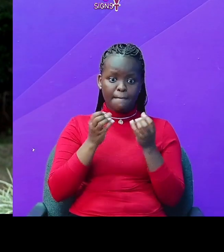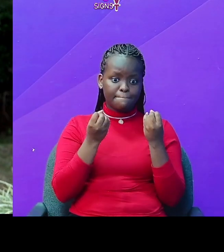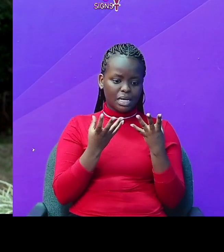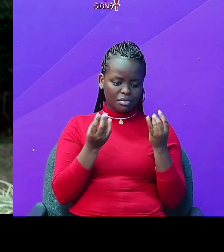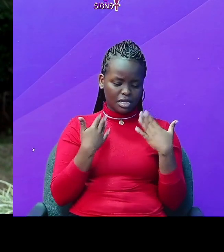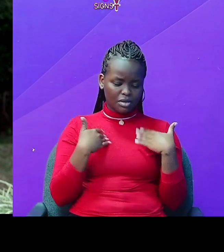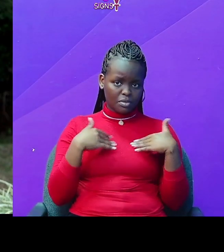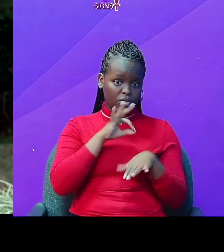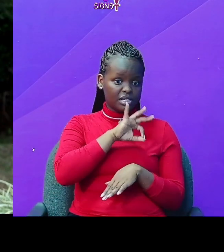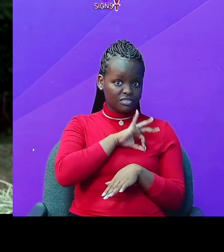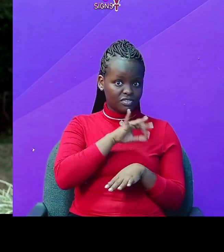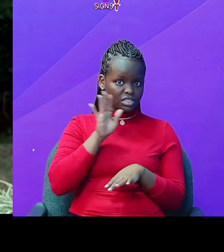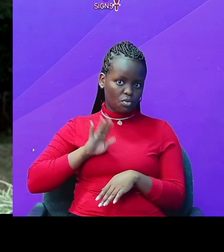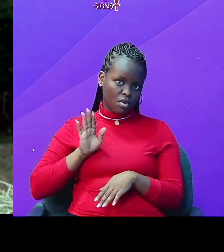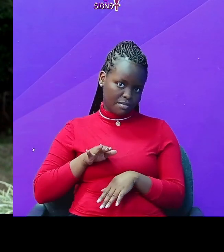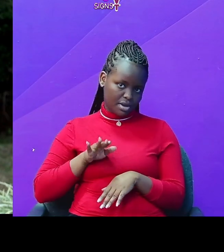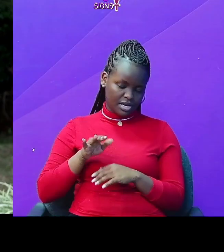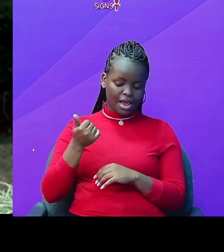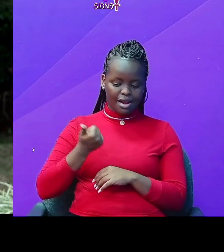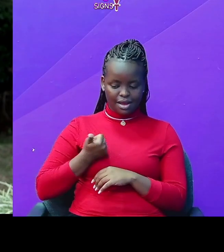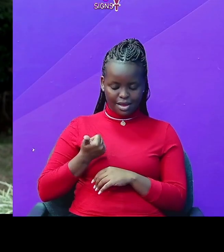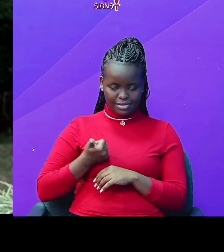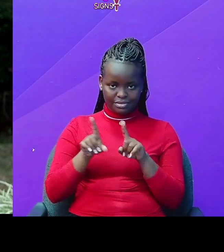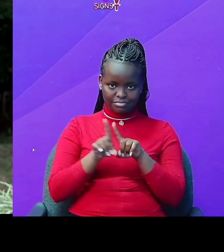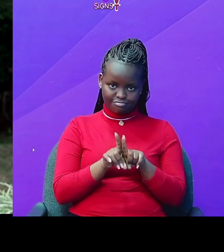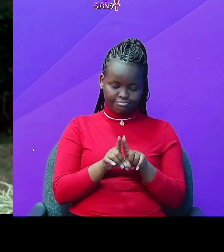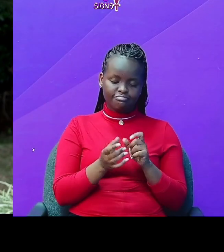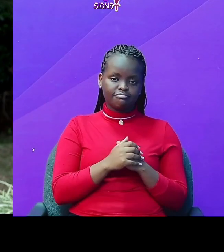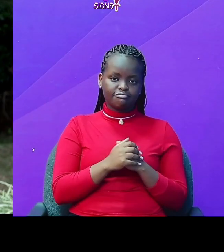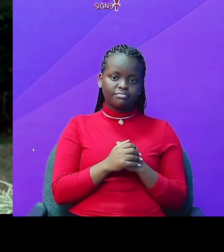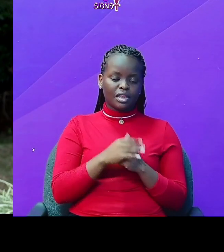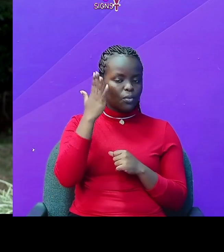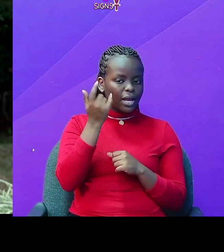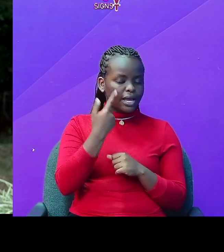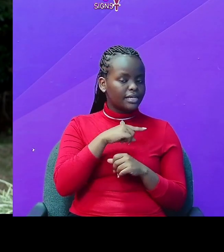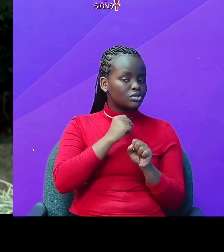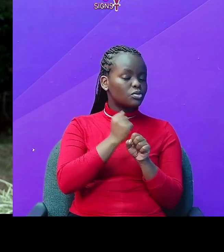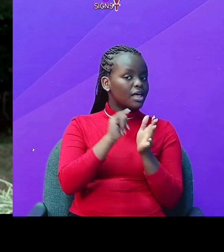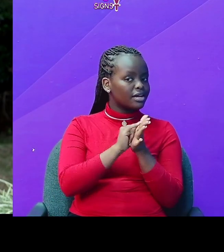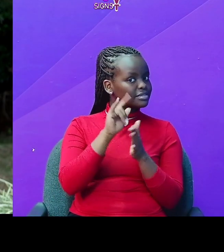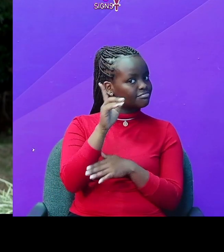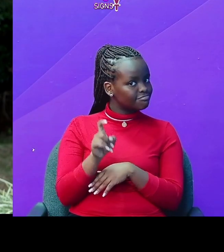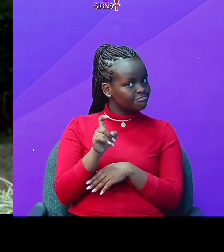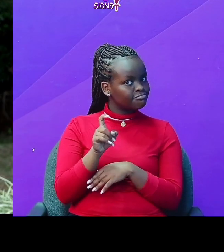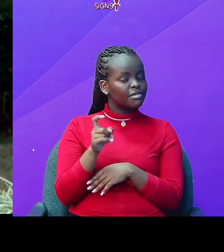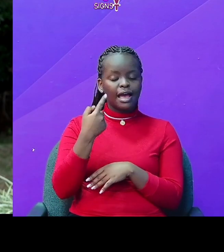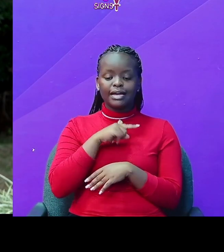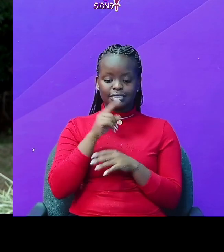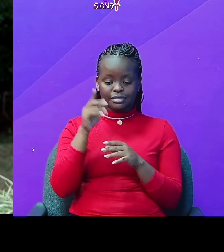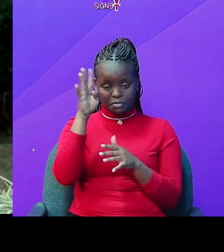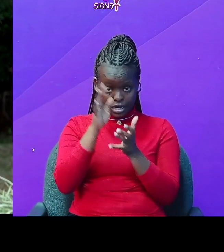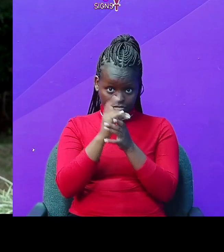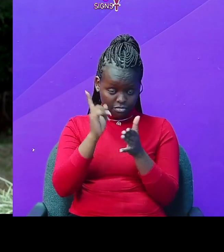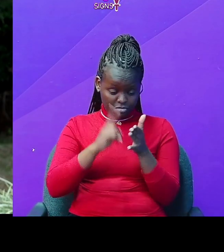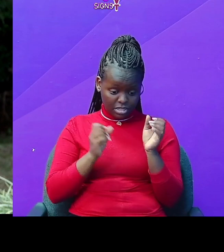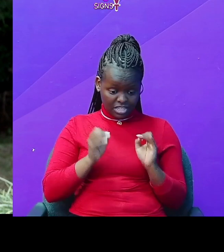beneficiaries are women and girls. Why do we do that? Because we believe if you empower a woman,